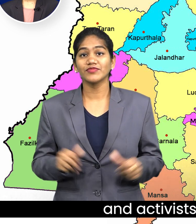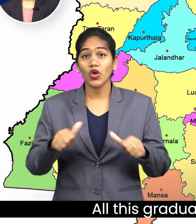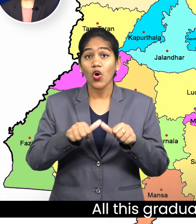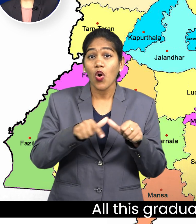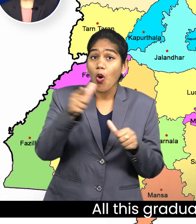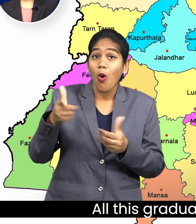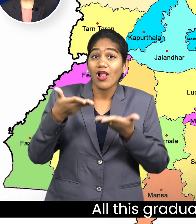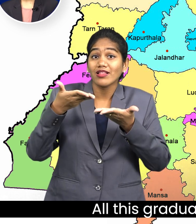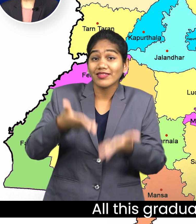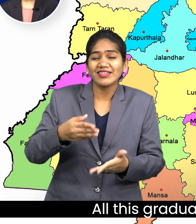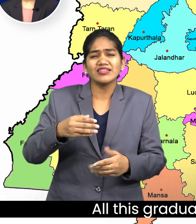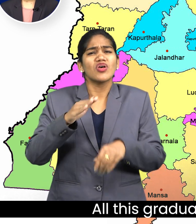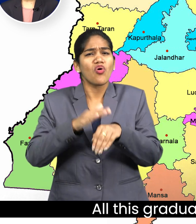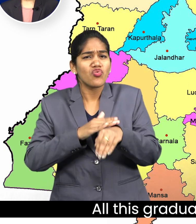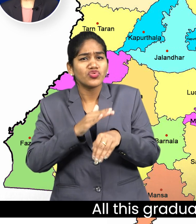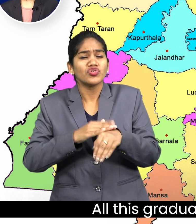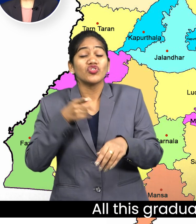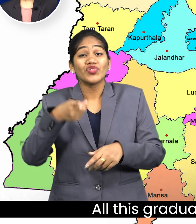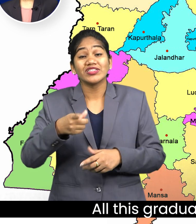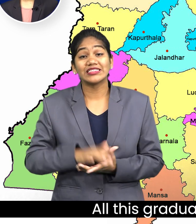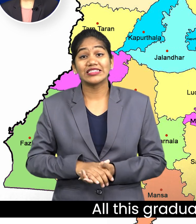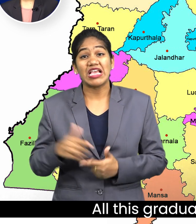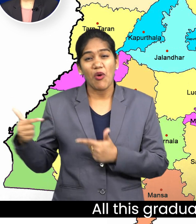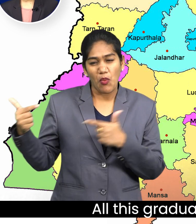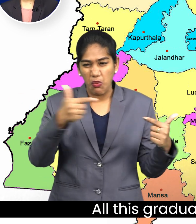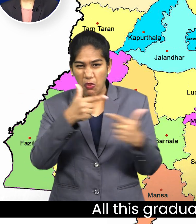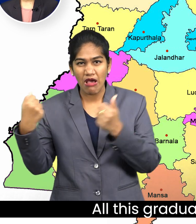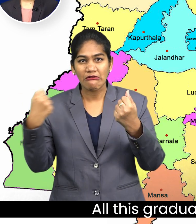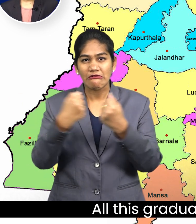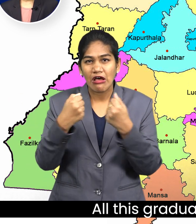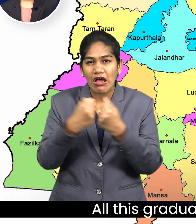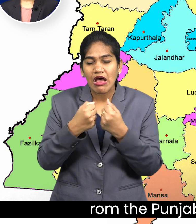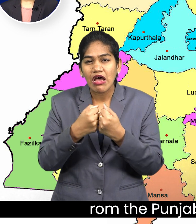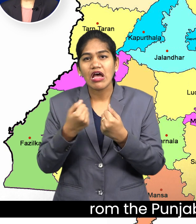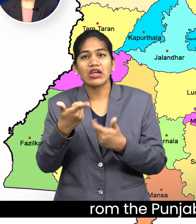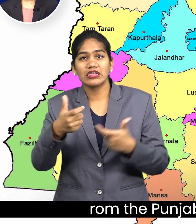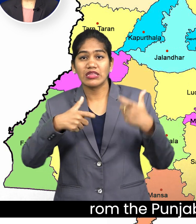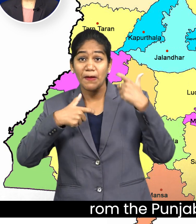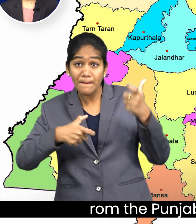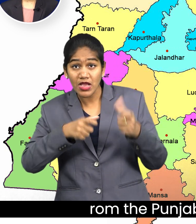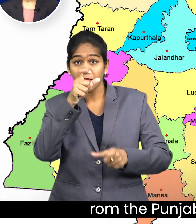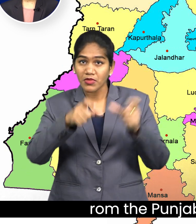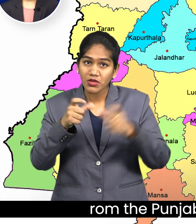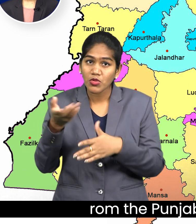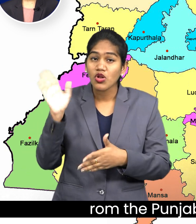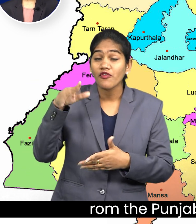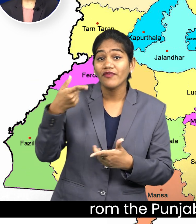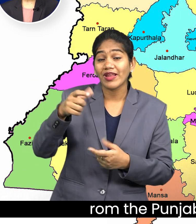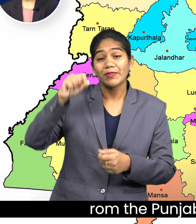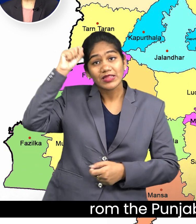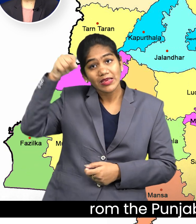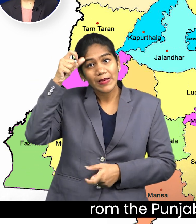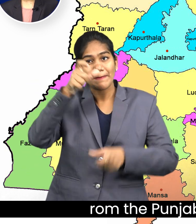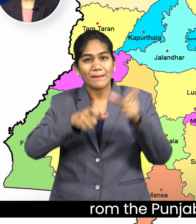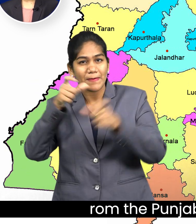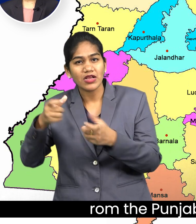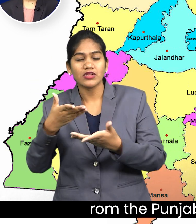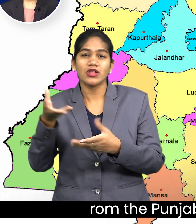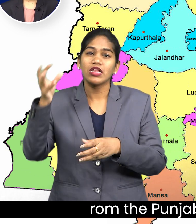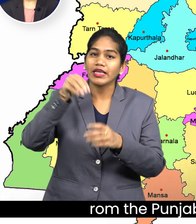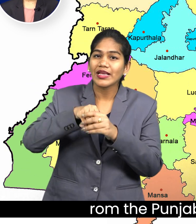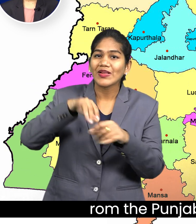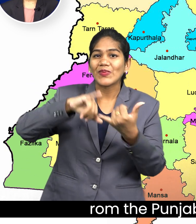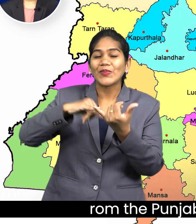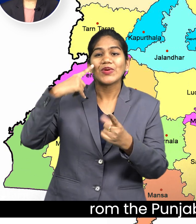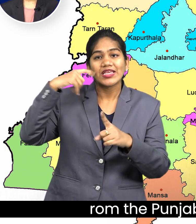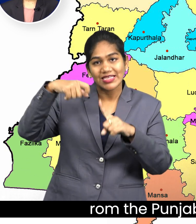Politicians. Artists and activists and targeting civilians. These including Sikhs.